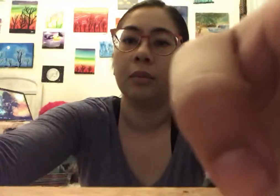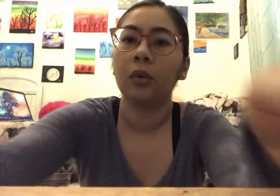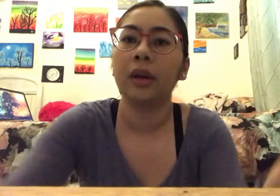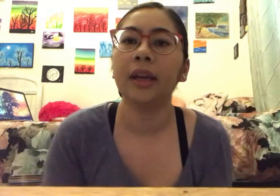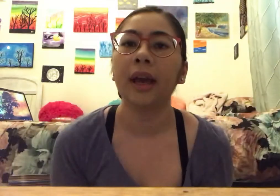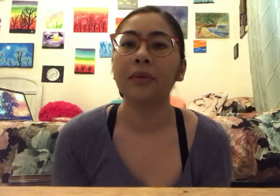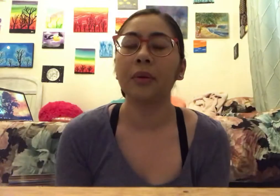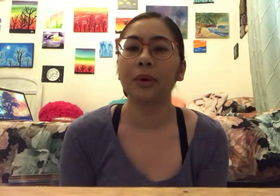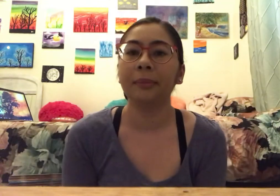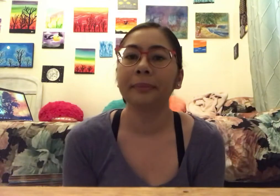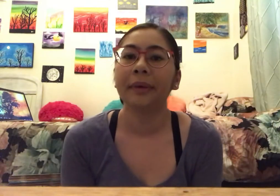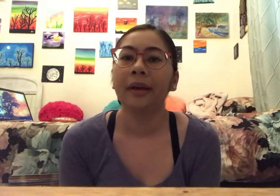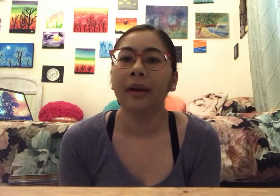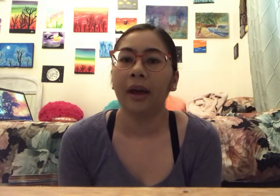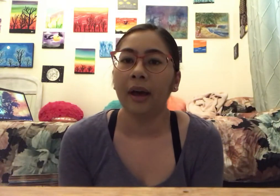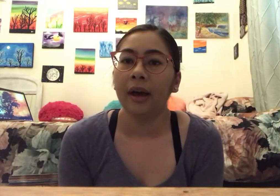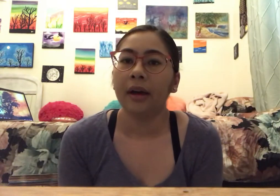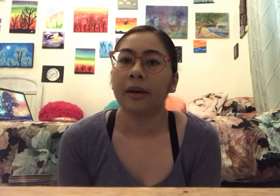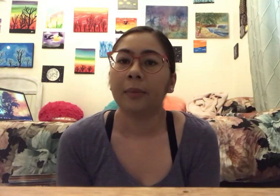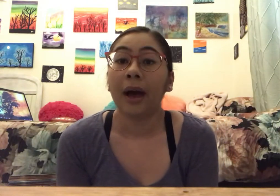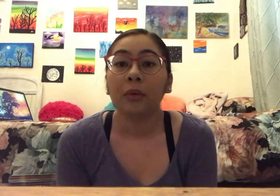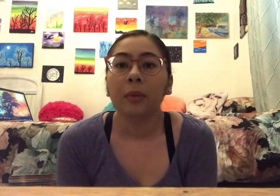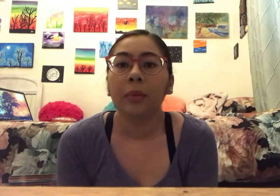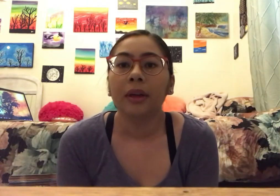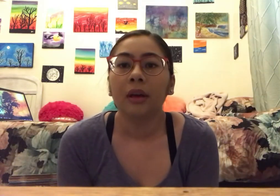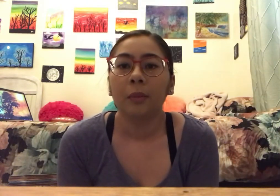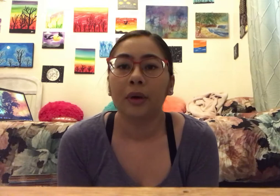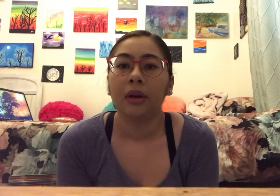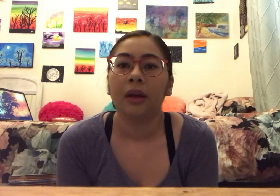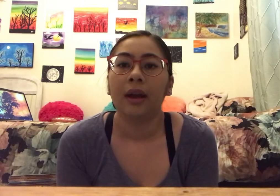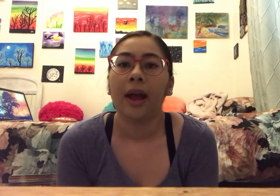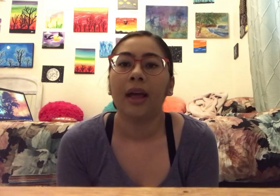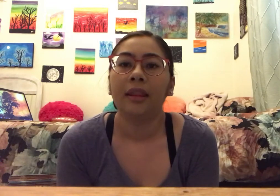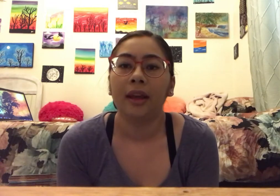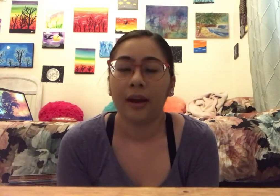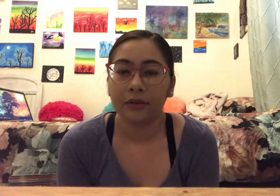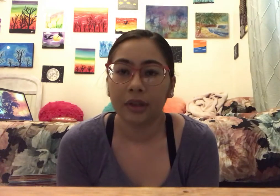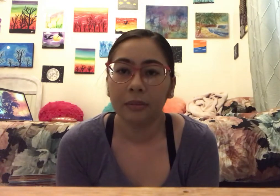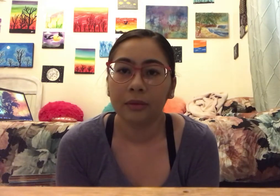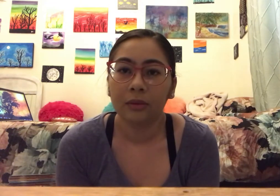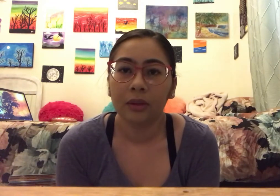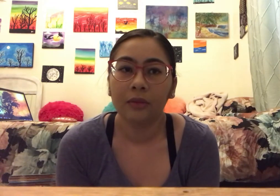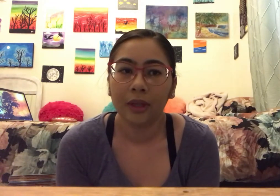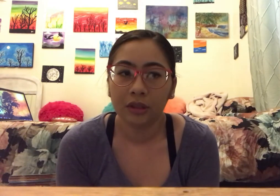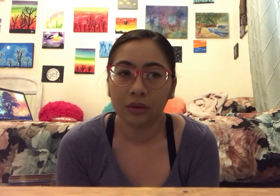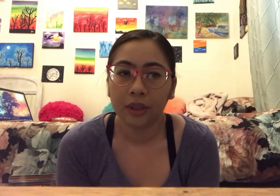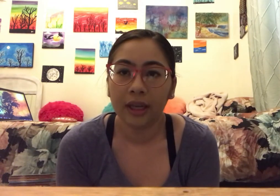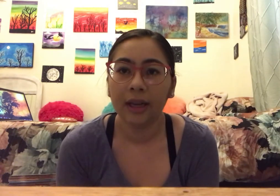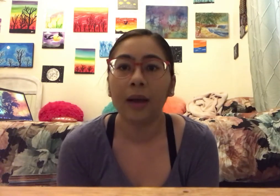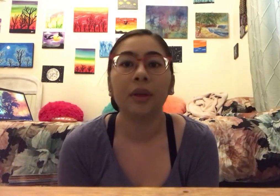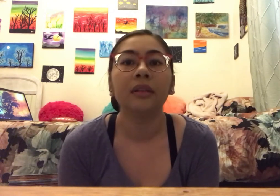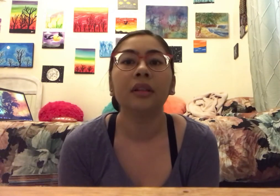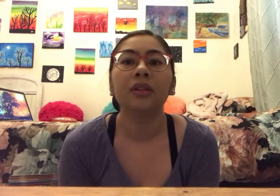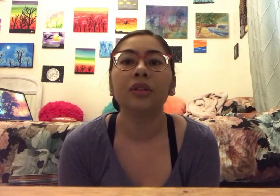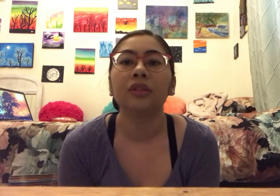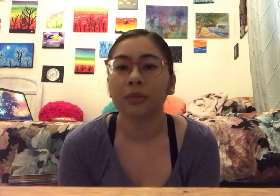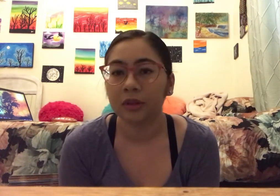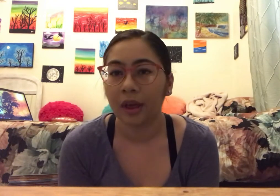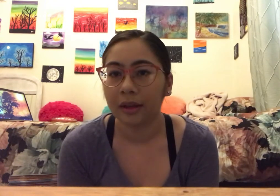Good morning, everyone. I will be reading a book, and then after I'm finished reading it, I'm going to teach you some signs